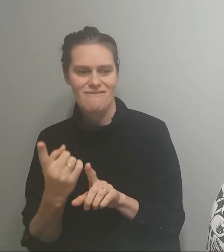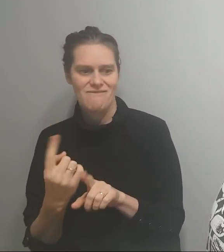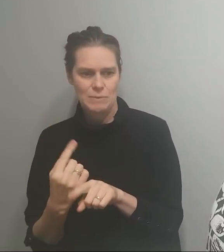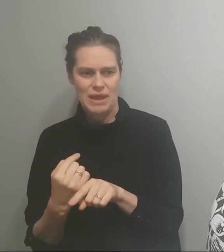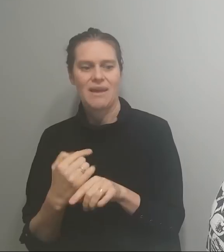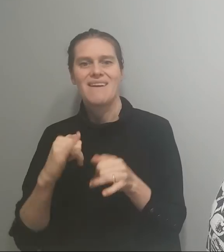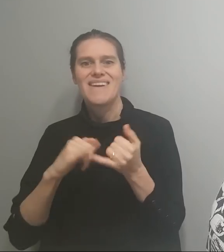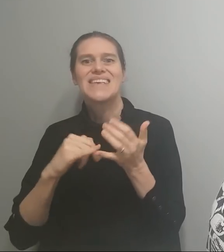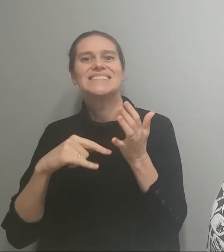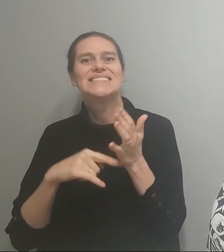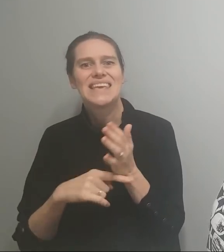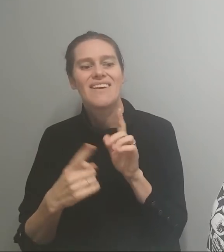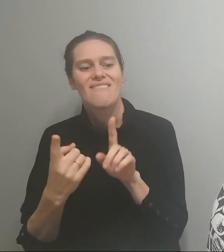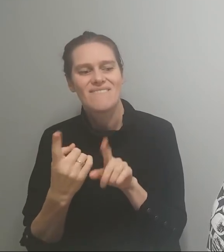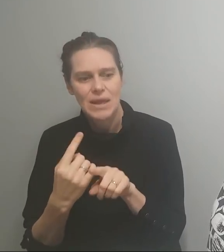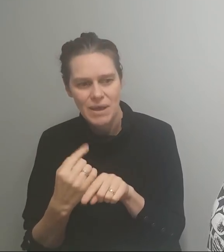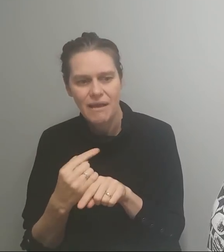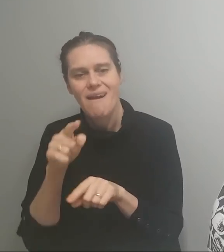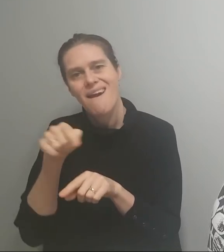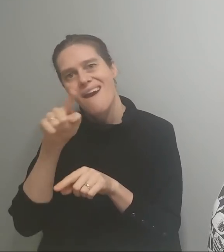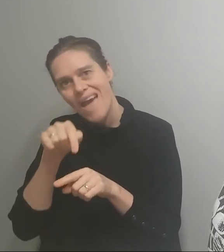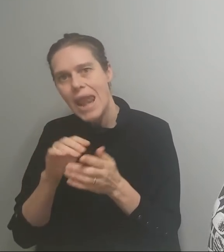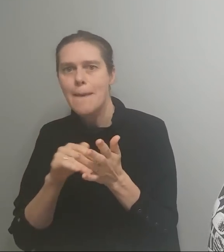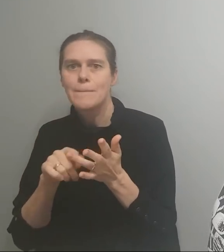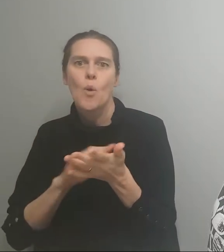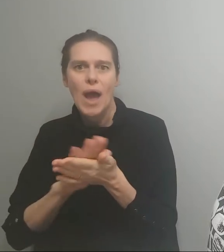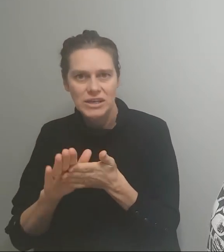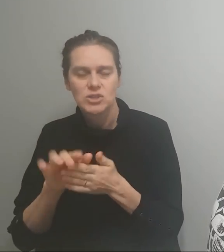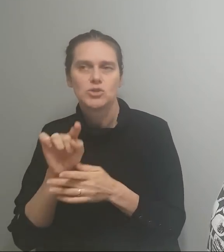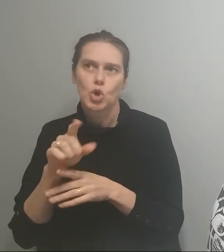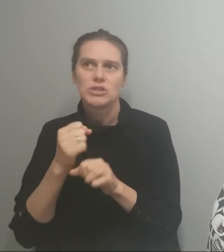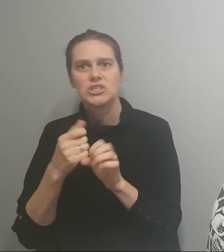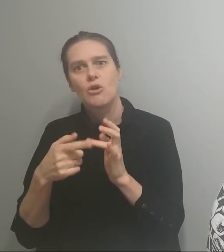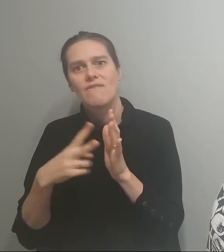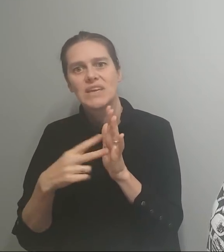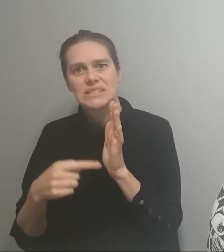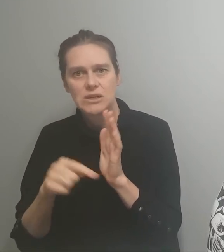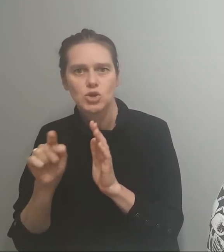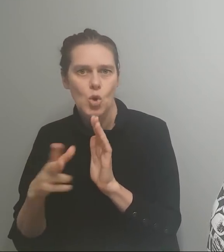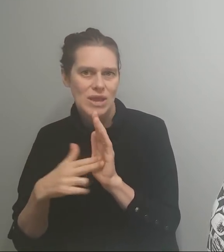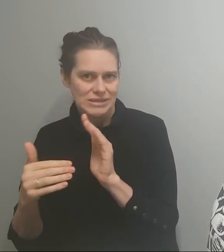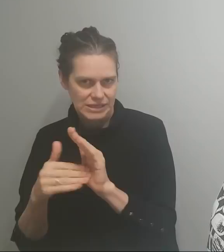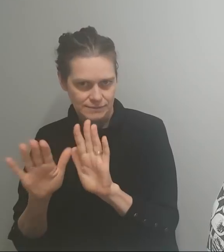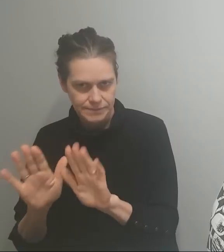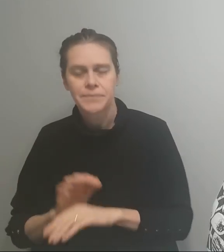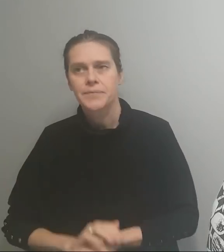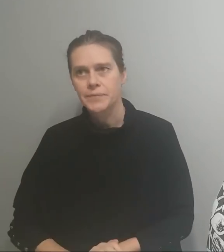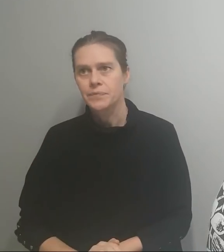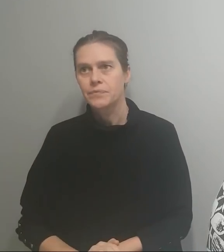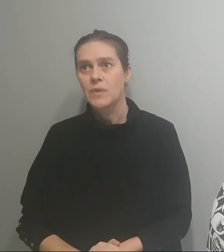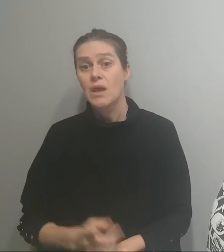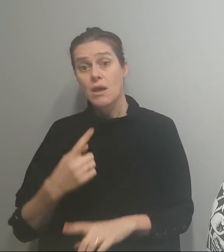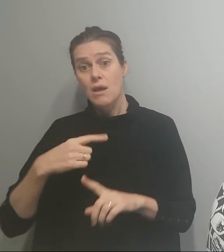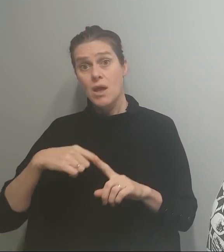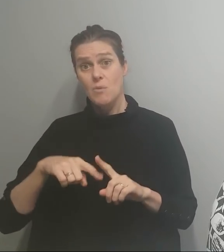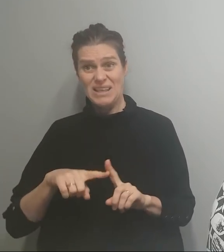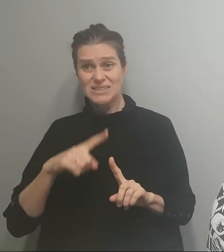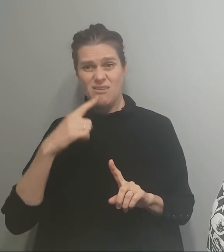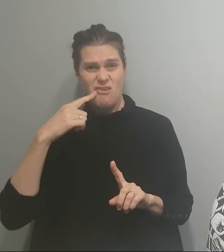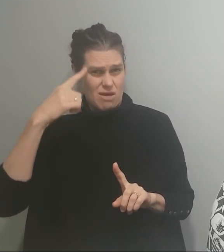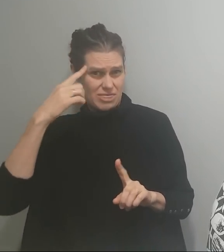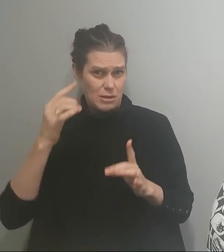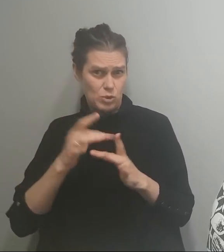stfeedback@moh.govt.nz. I think the other things that when people are talking about the accountability measures, there will also be